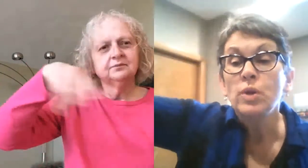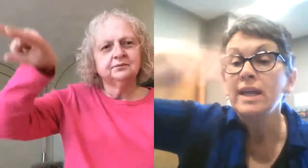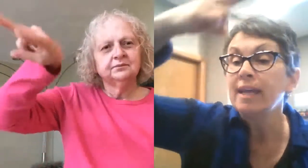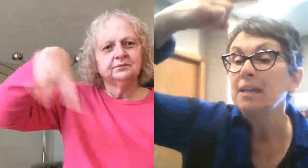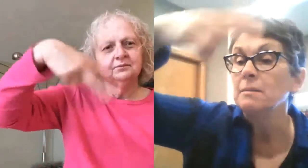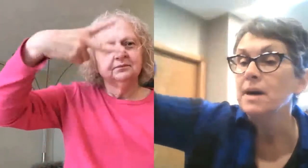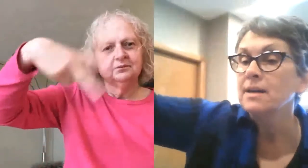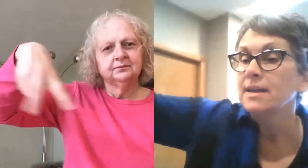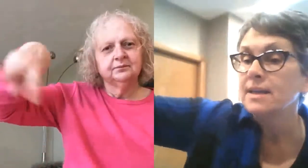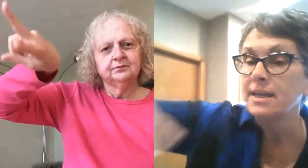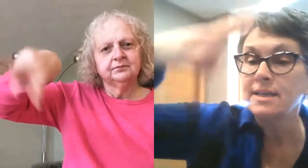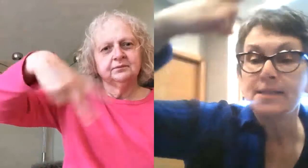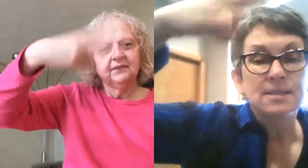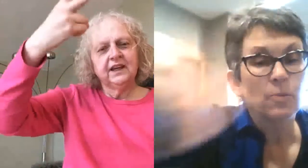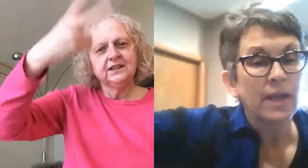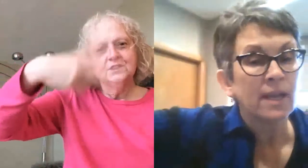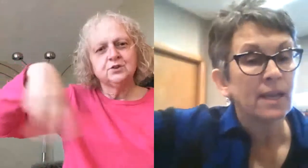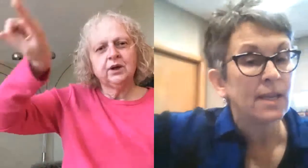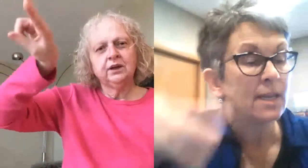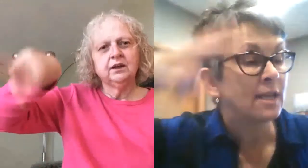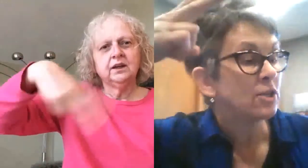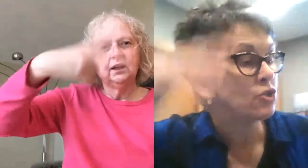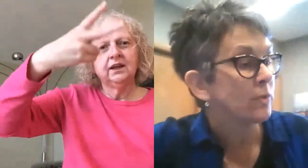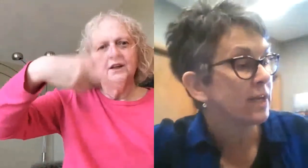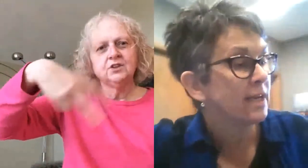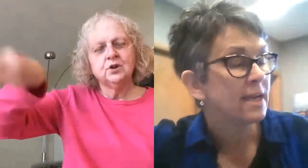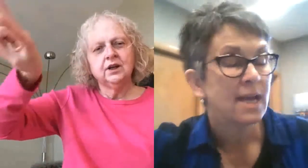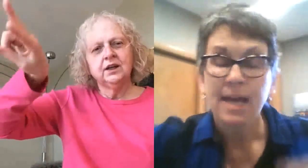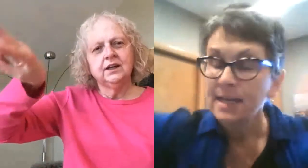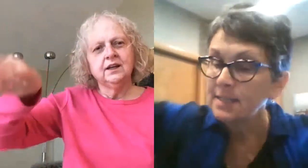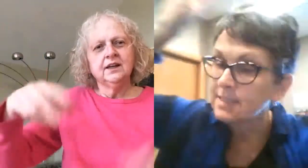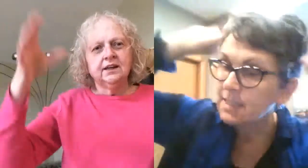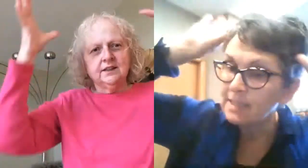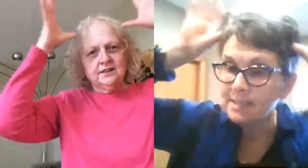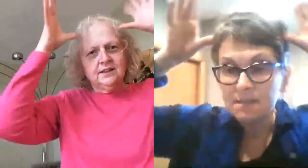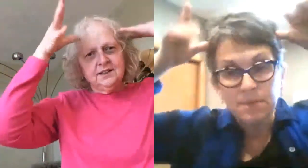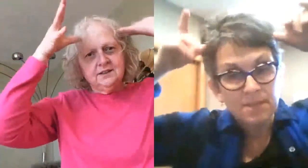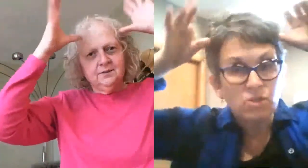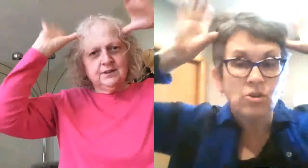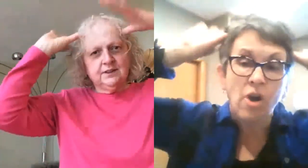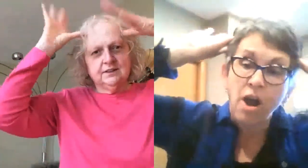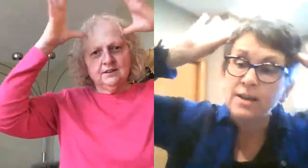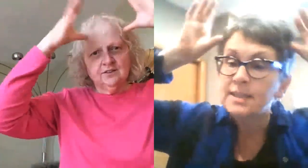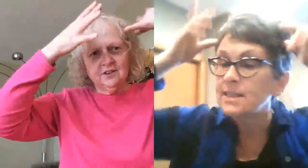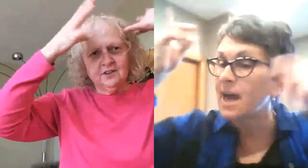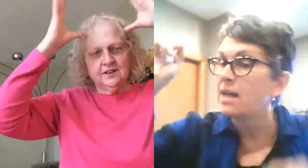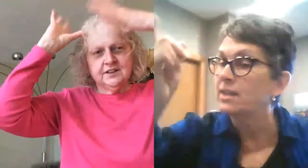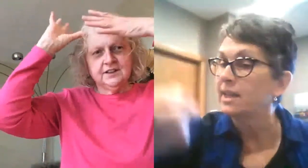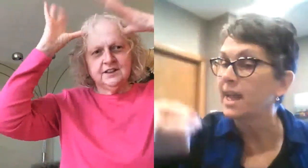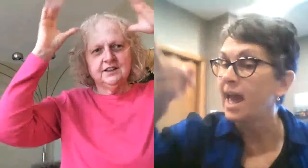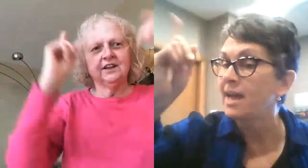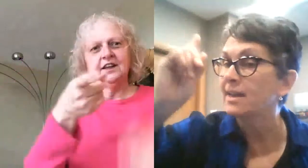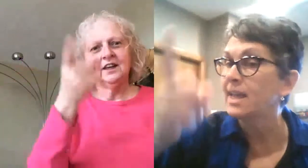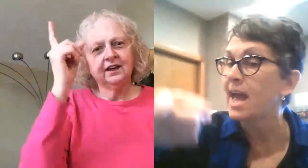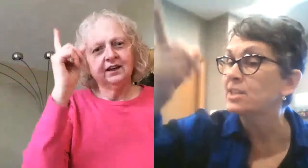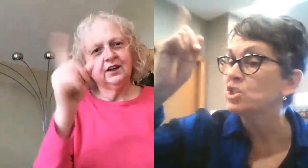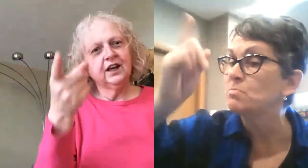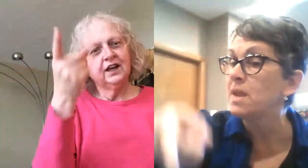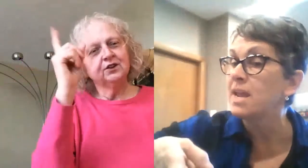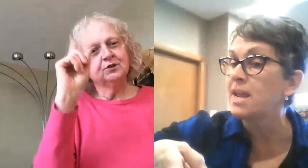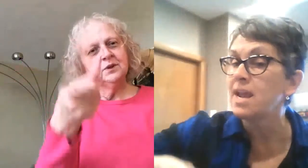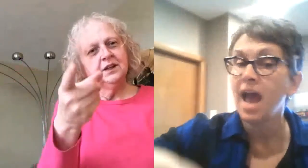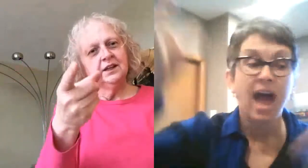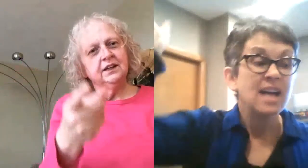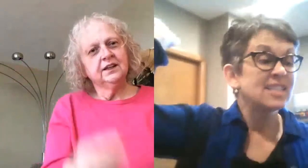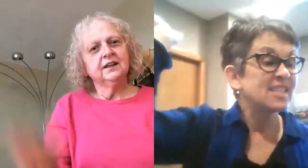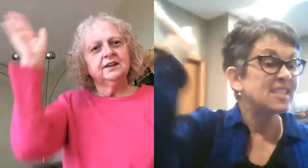Two little monkeys swinging in a tree. Teasing Mr. Crocodile, you can't catch